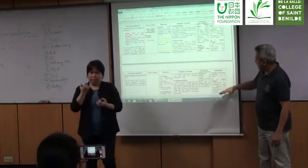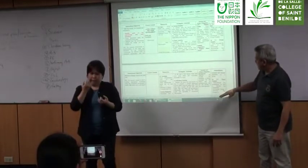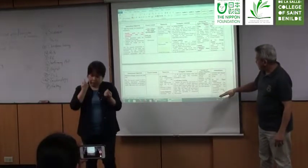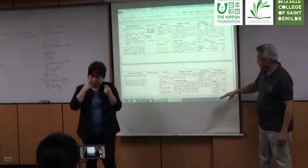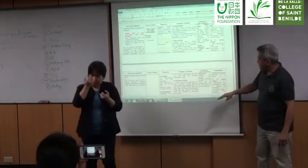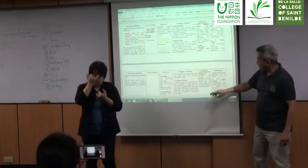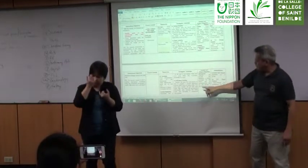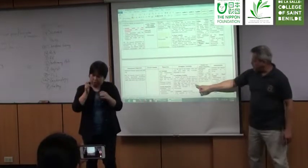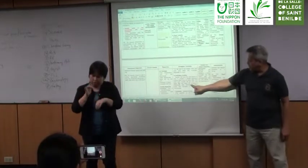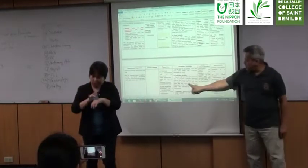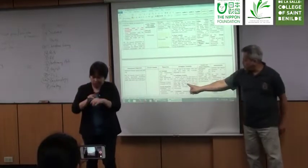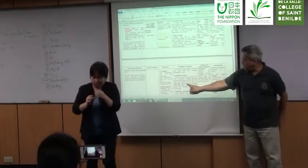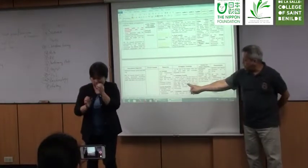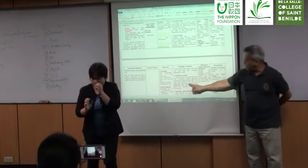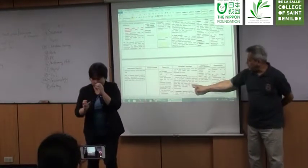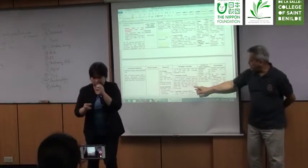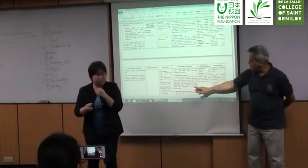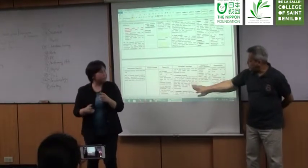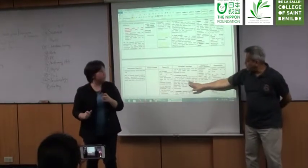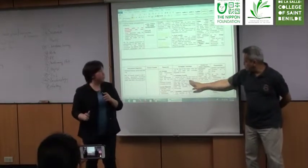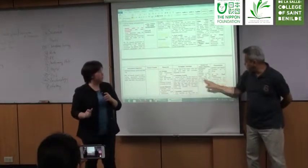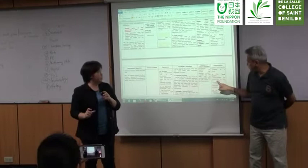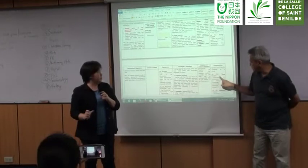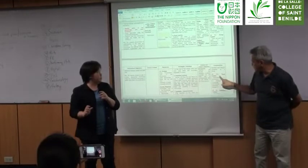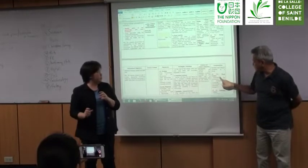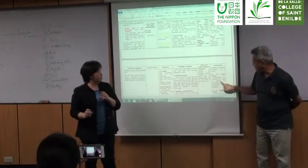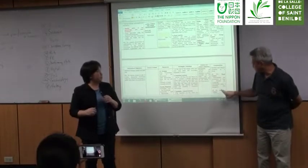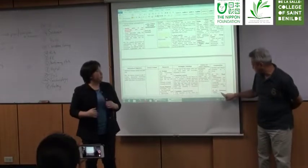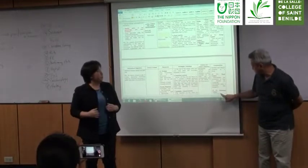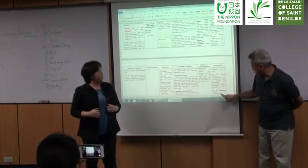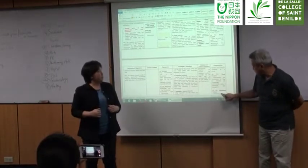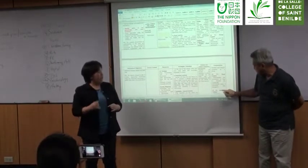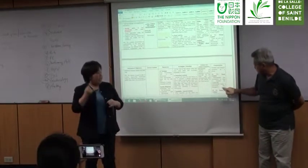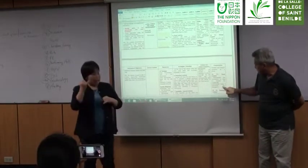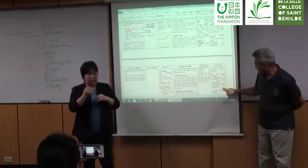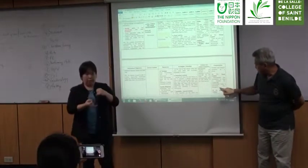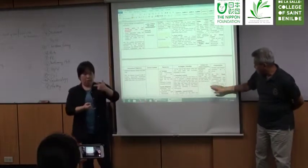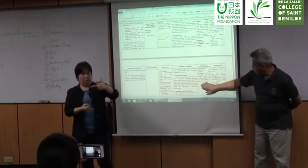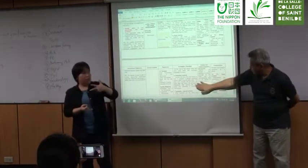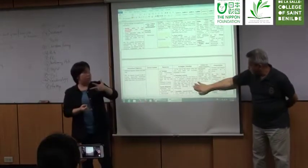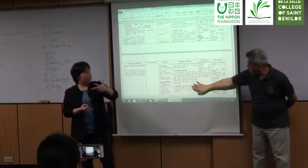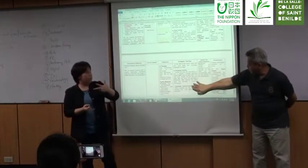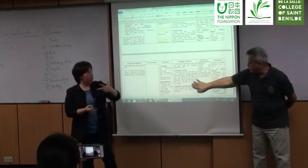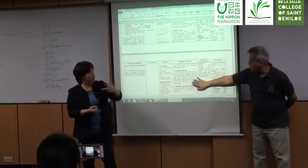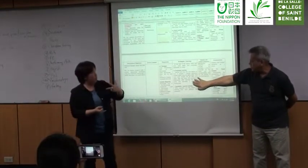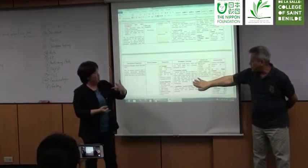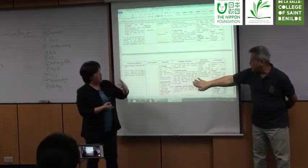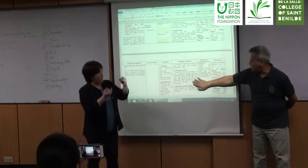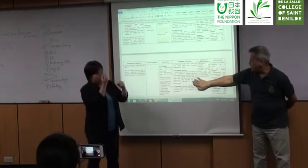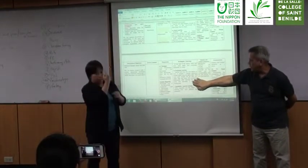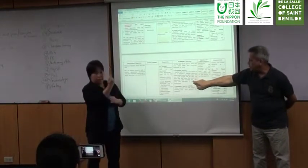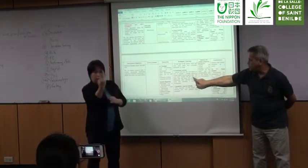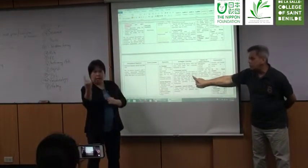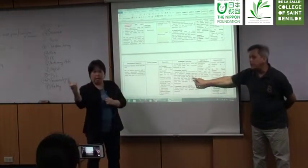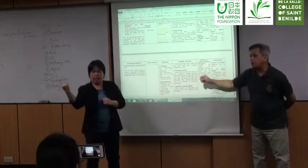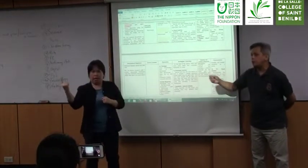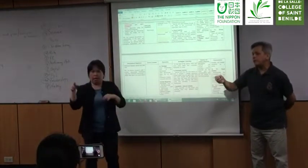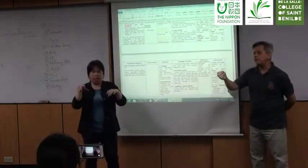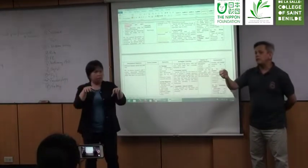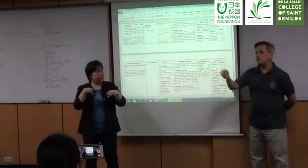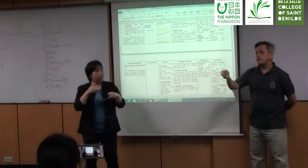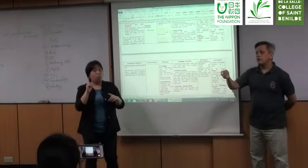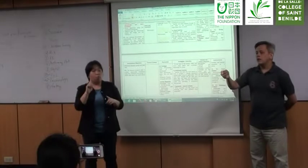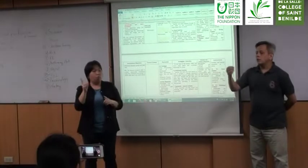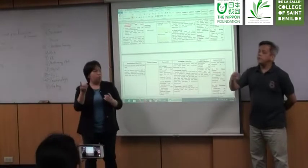And then, next one will be individual activity. This will be the summative part. Okay. The individual activity wherein the student will